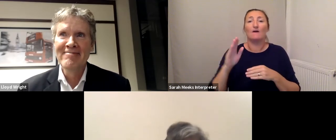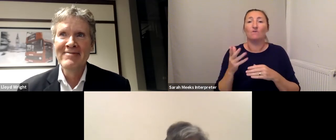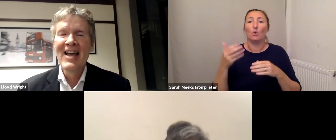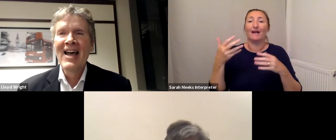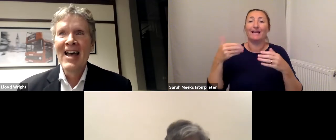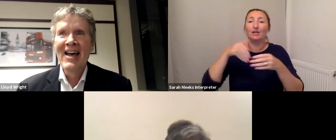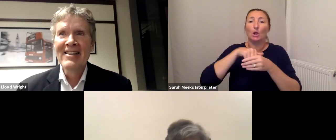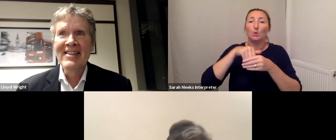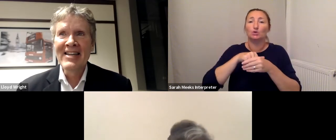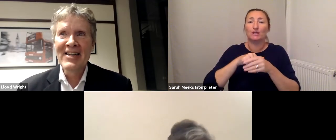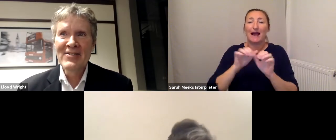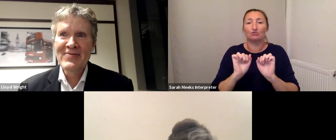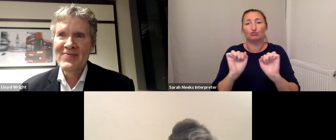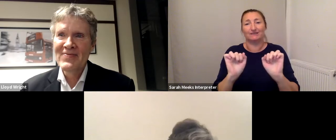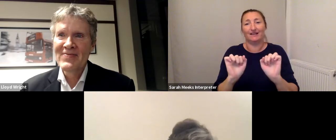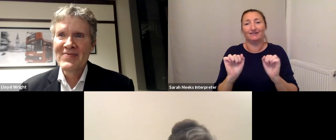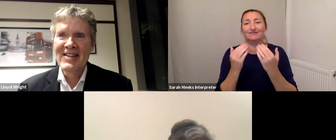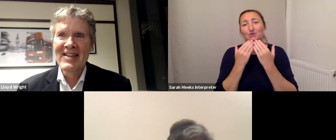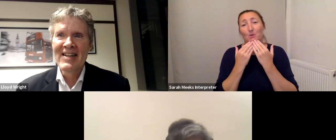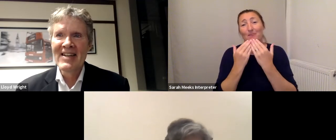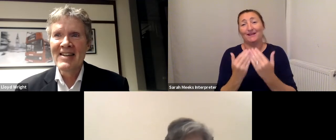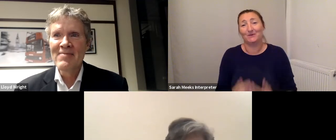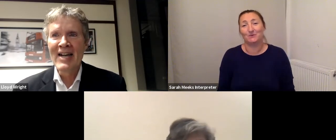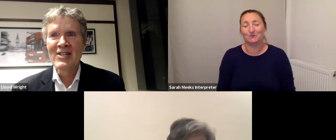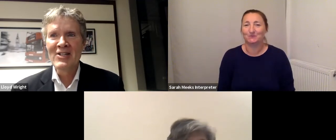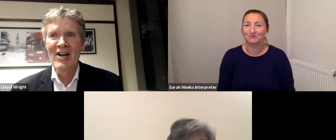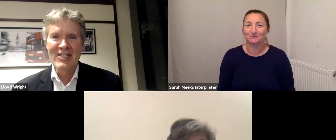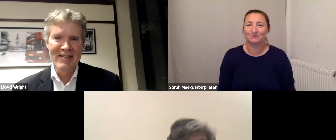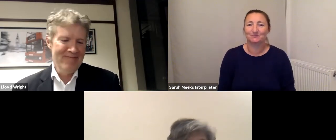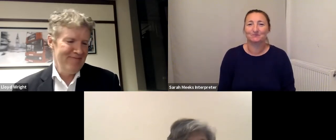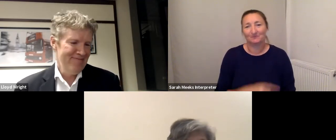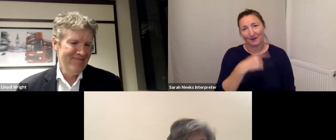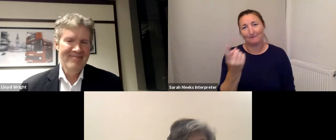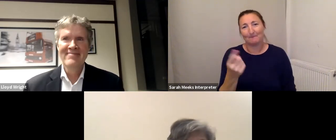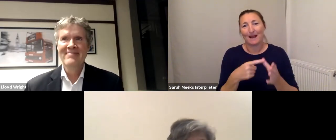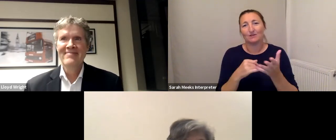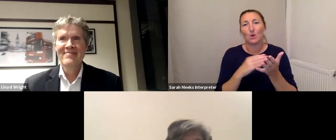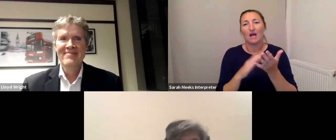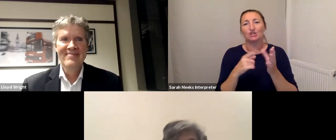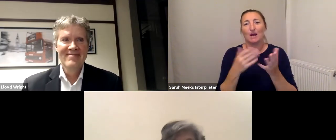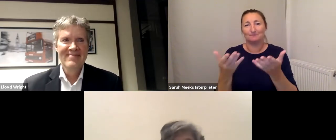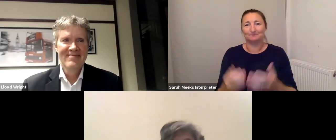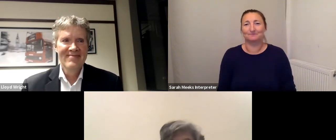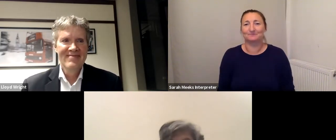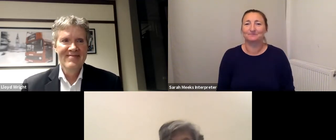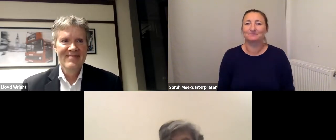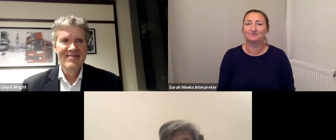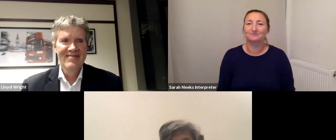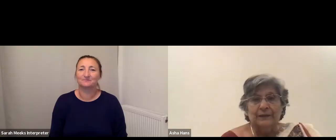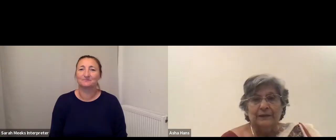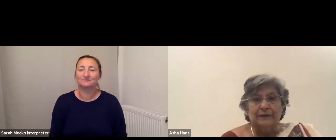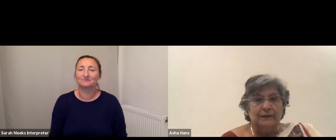resilience. Thank you. Back to you, Asha. Thank you, Lloyd.